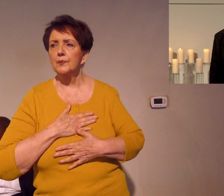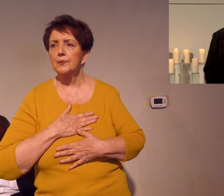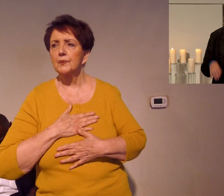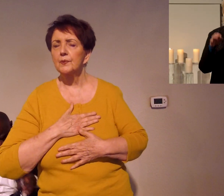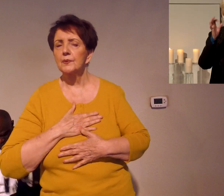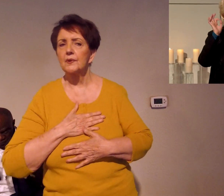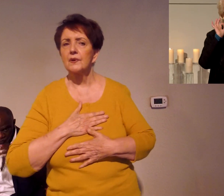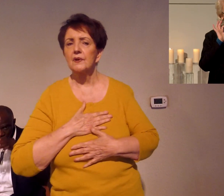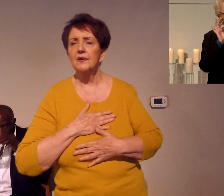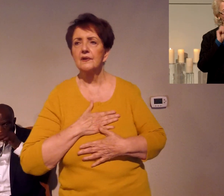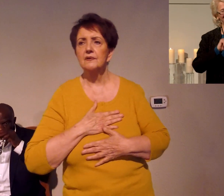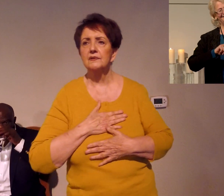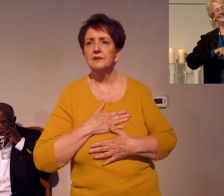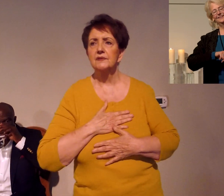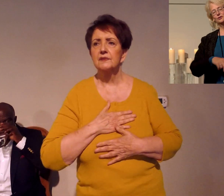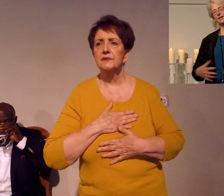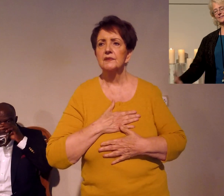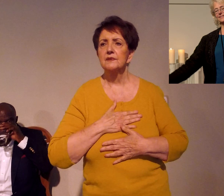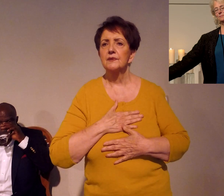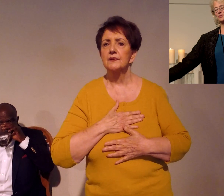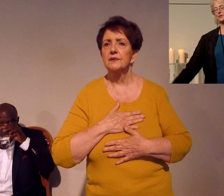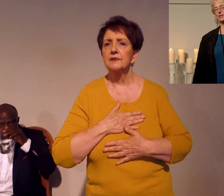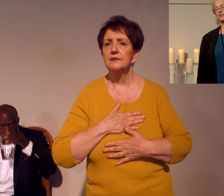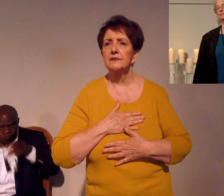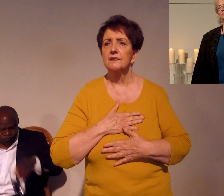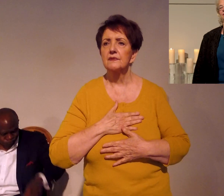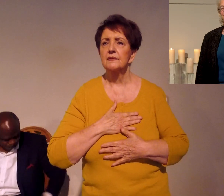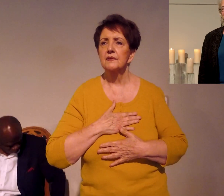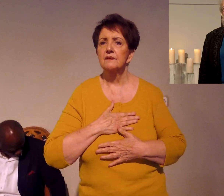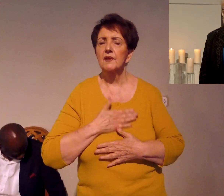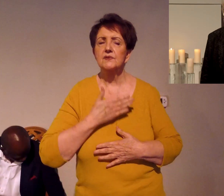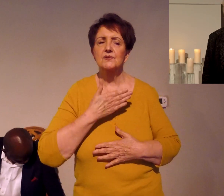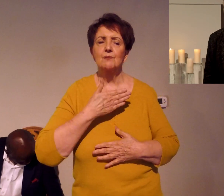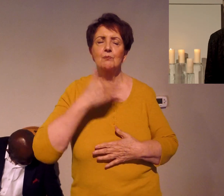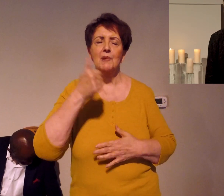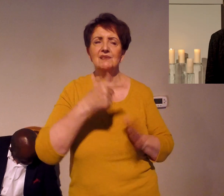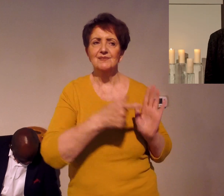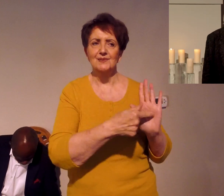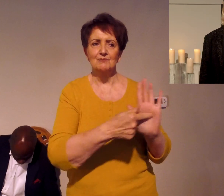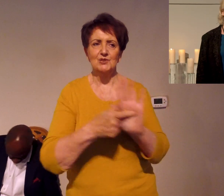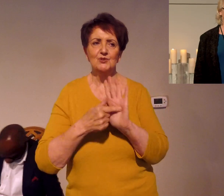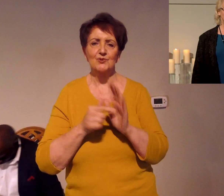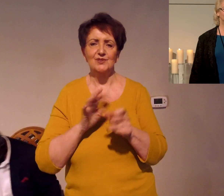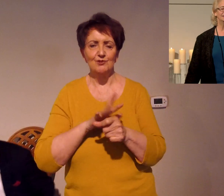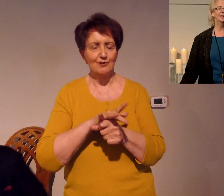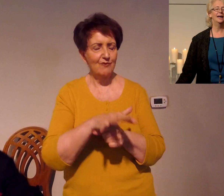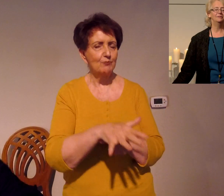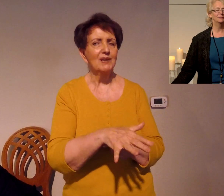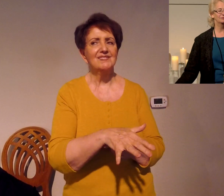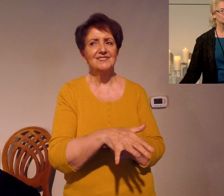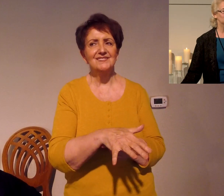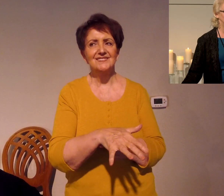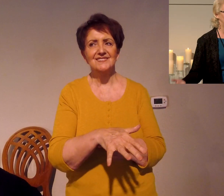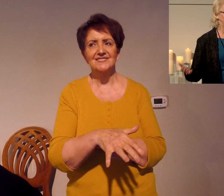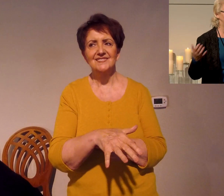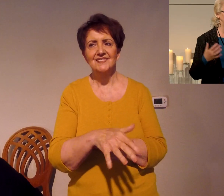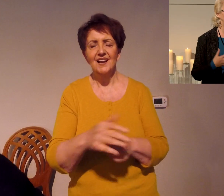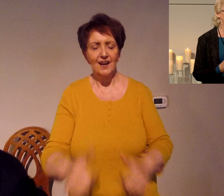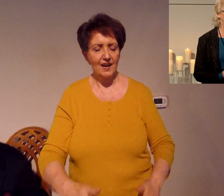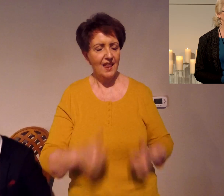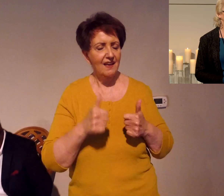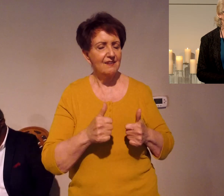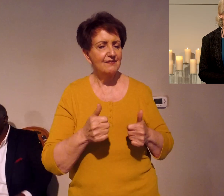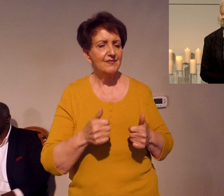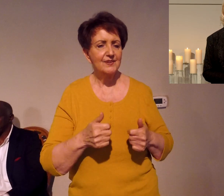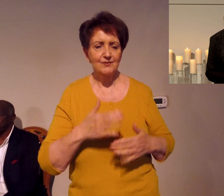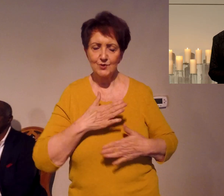There is the greatest demonstration of abundance. Air is simply life in a form that we can